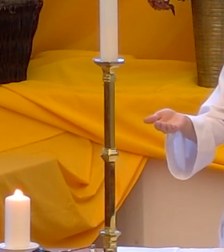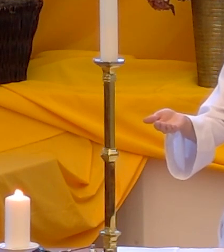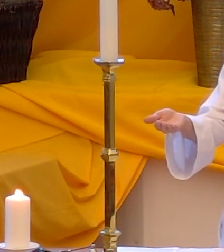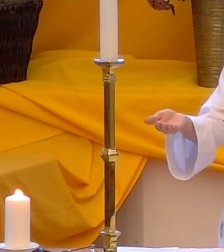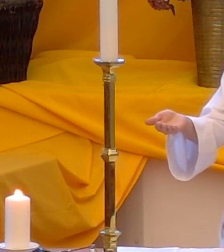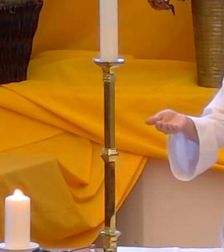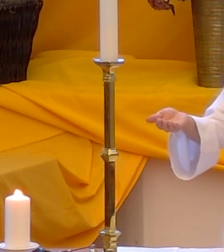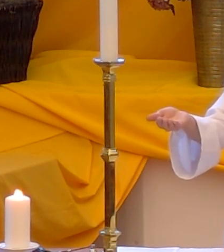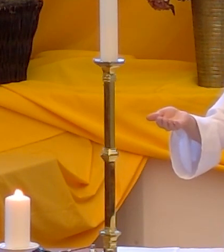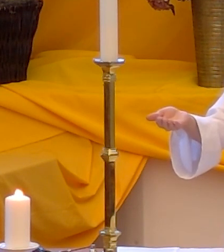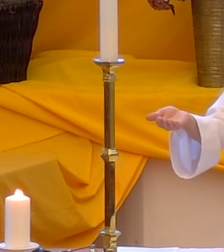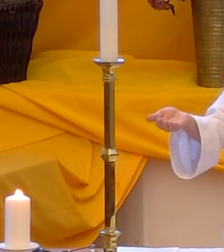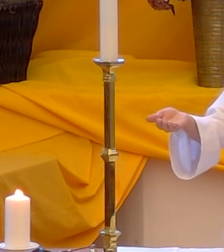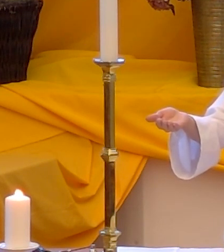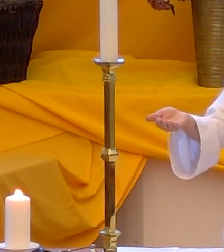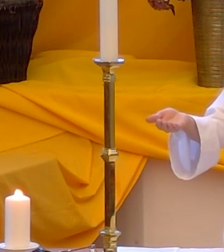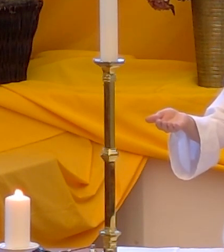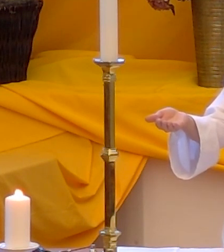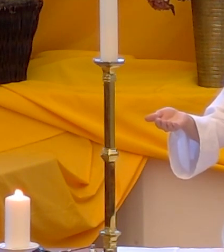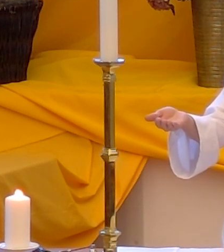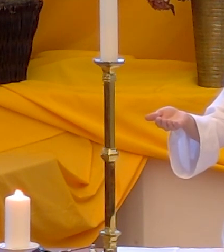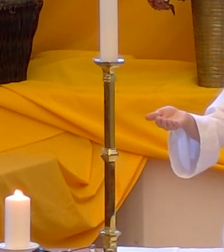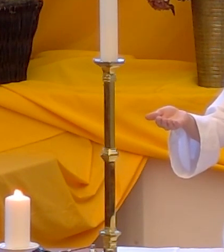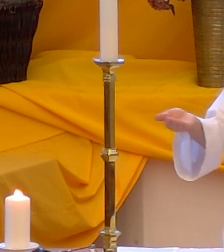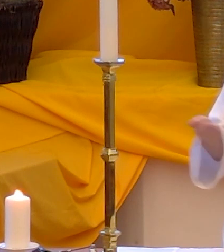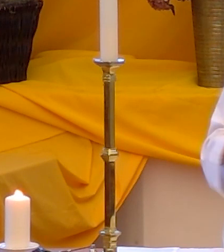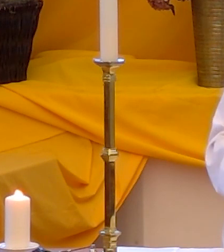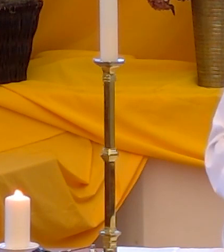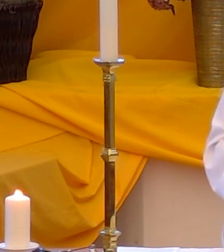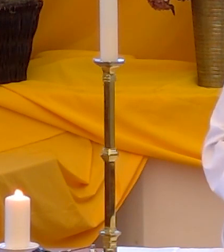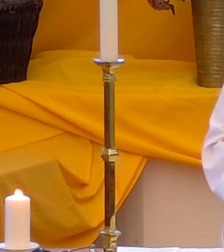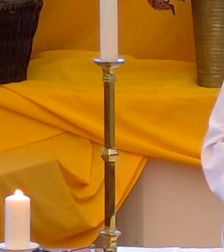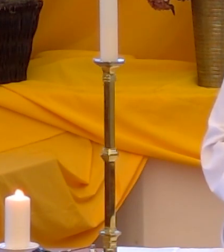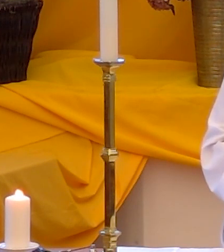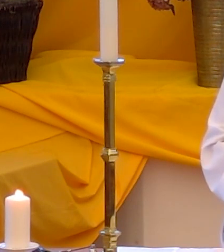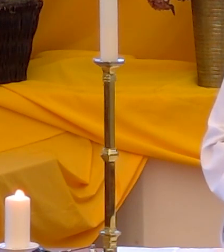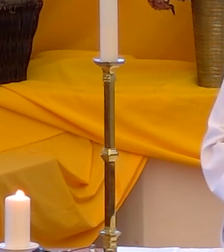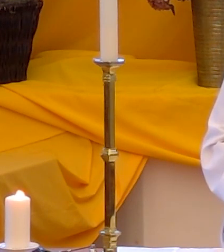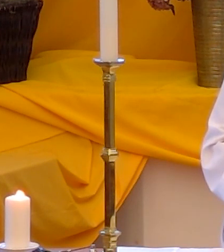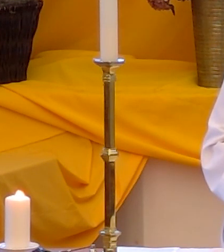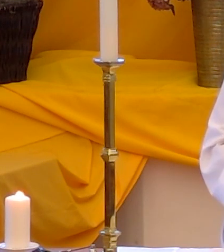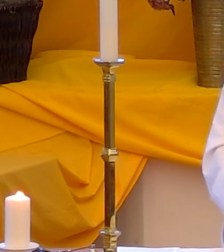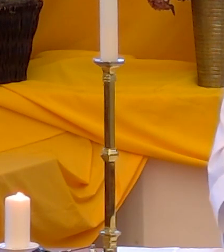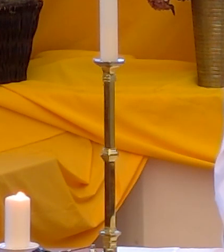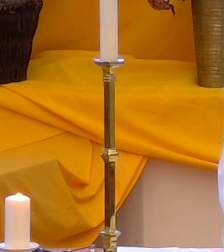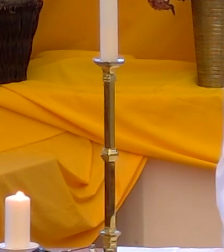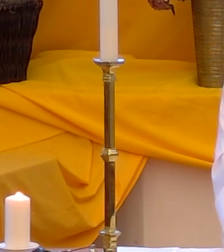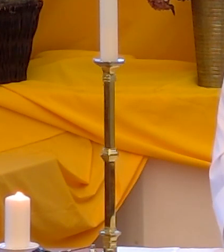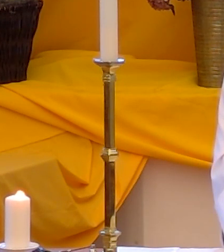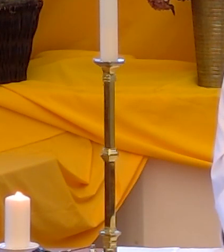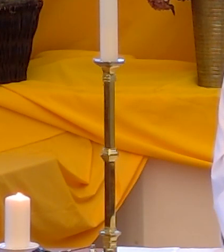us, as together we proclaim the mystery of faith. Christ has died. Christ is